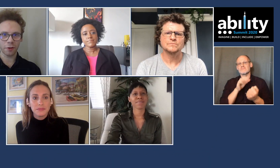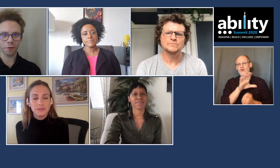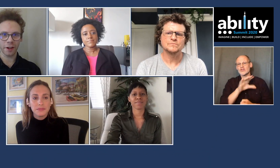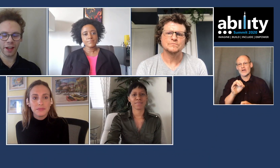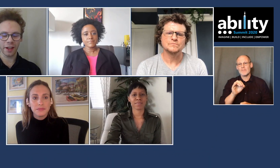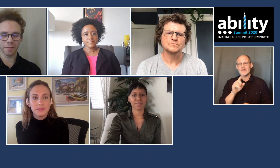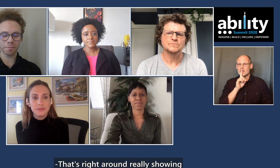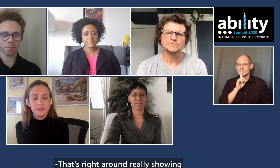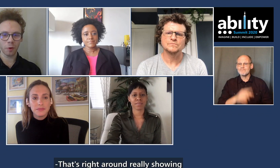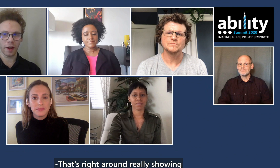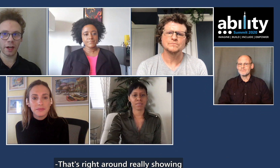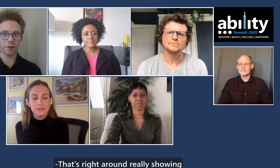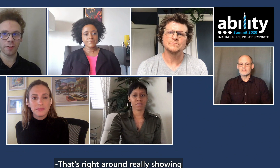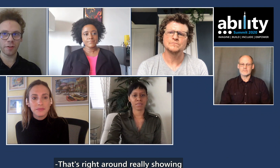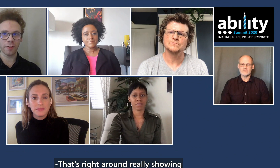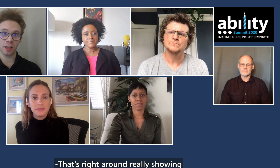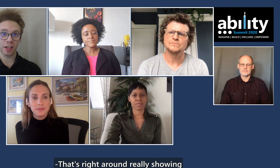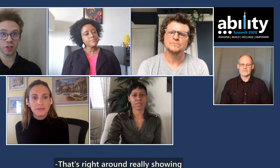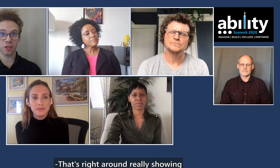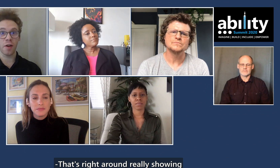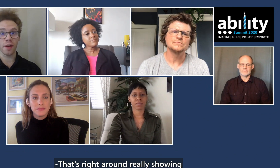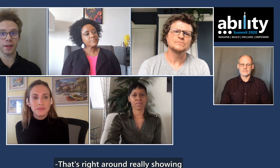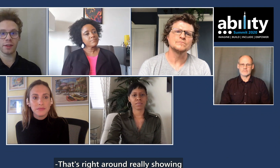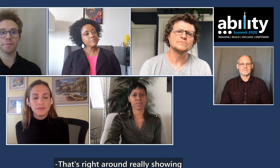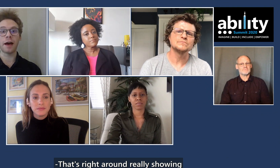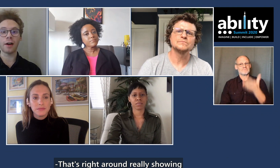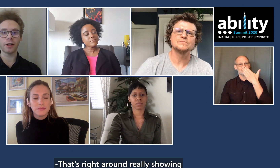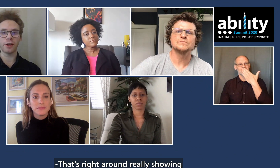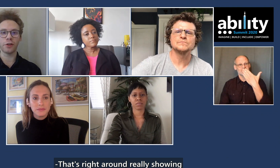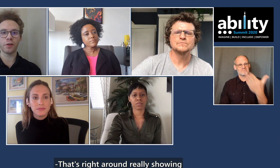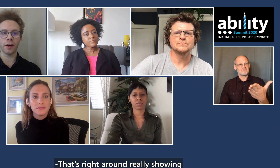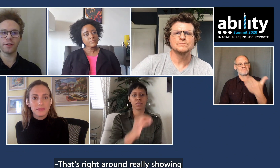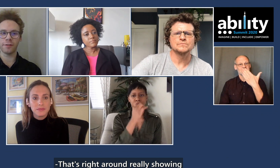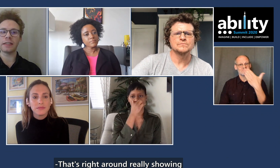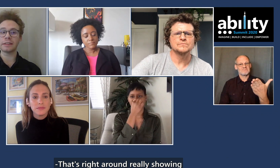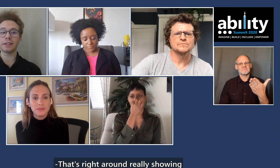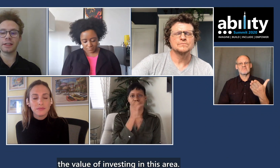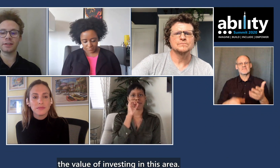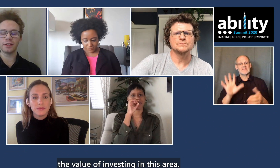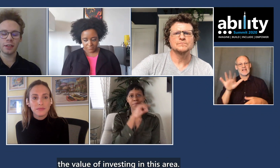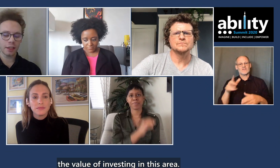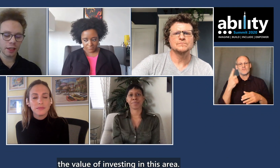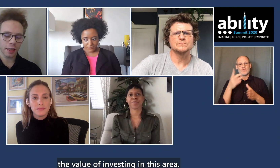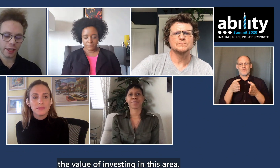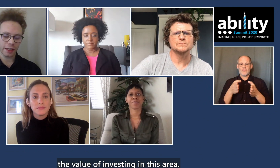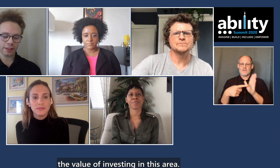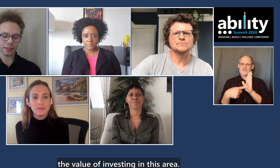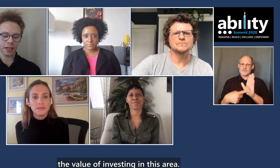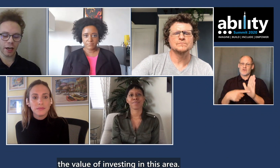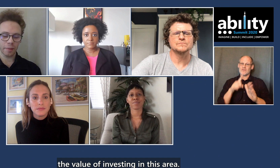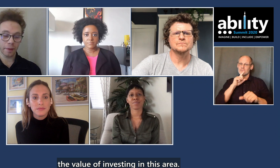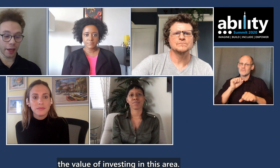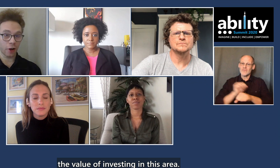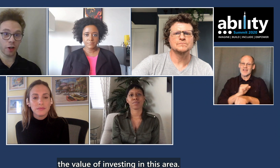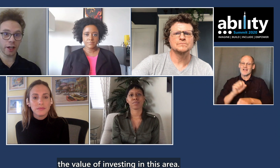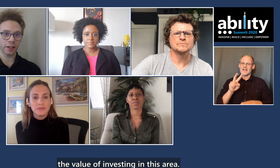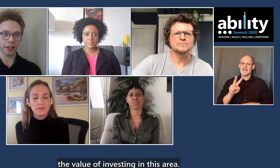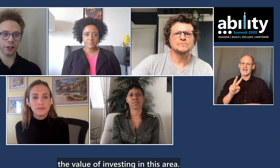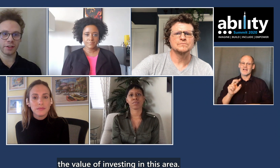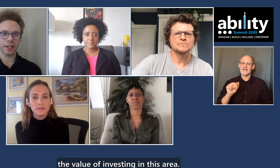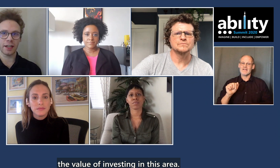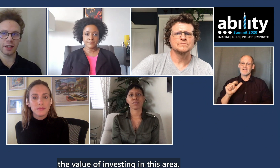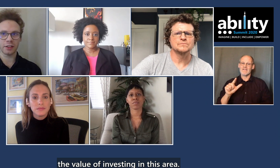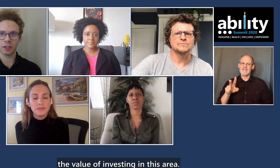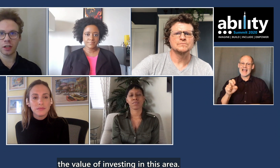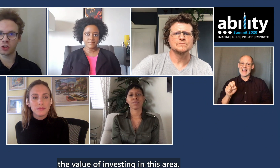That's a great point around really showing the value of investing in this area,